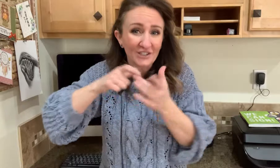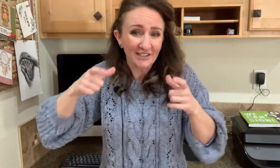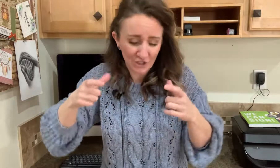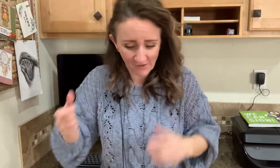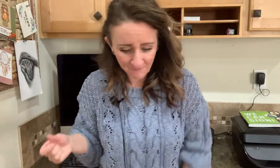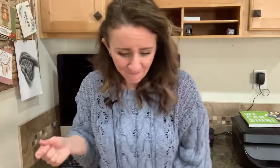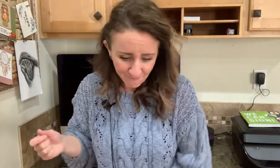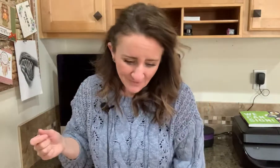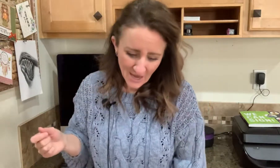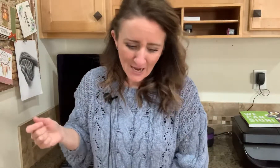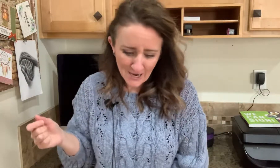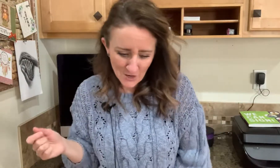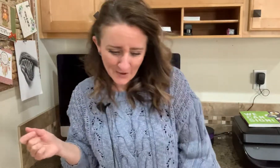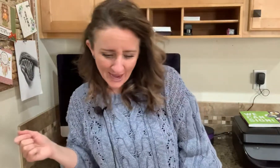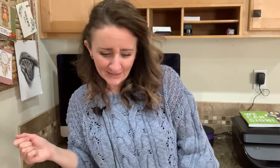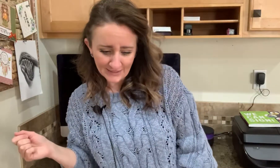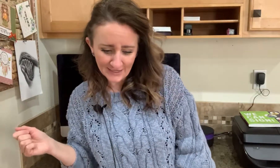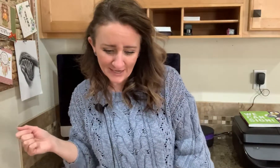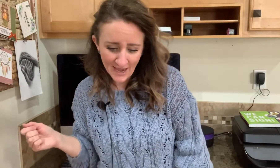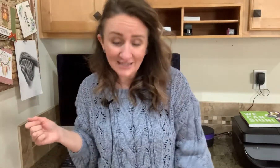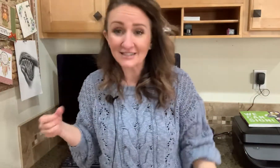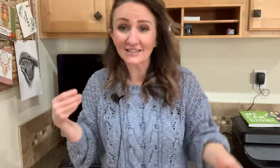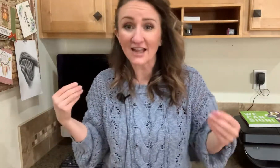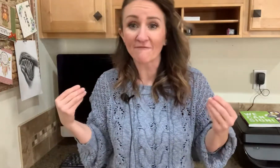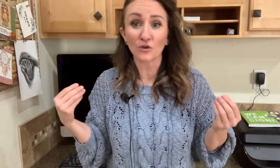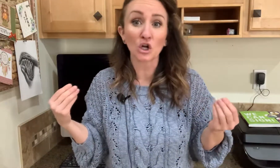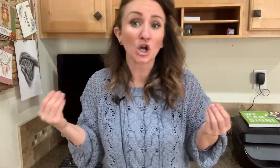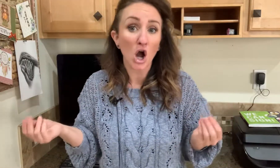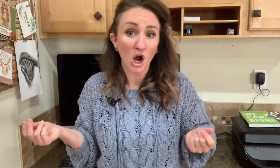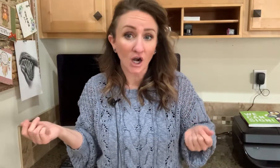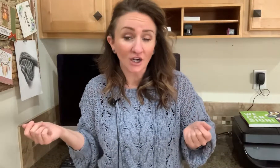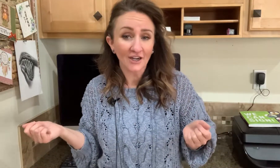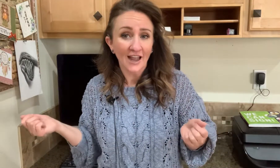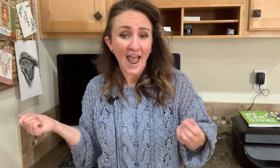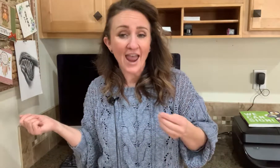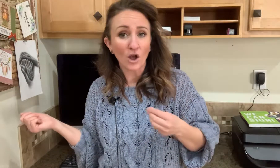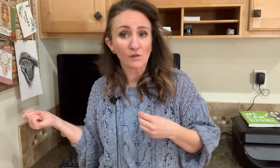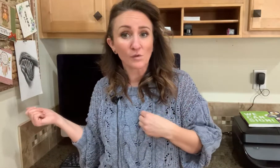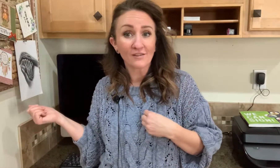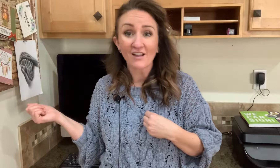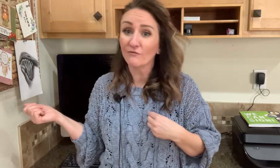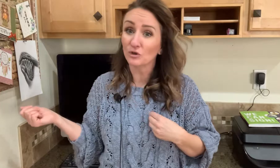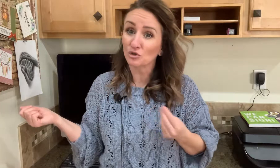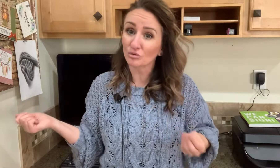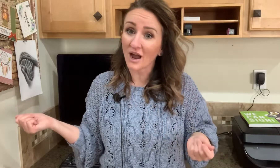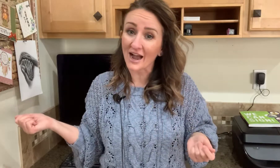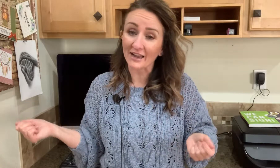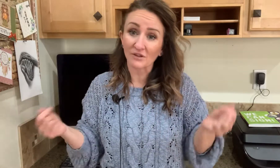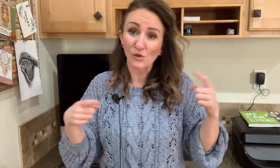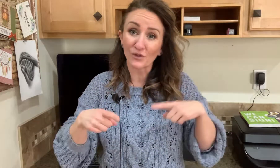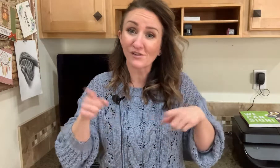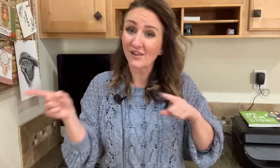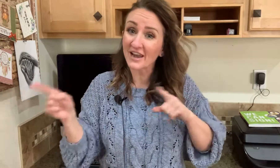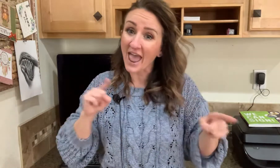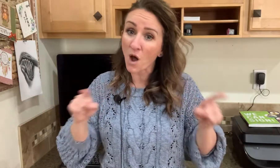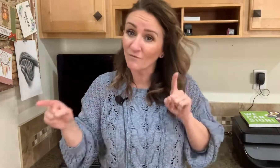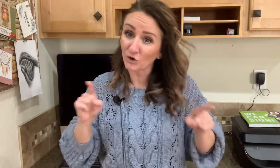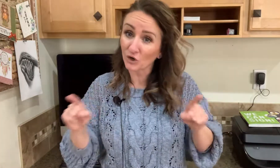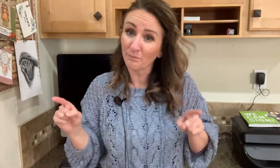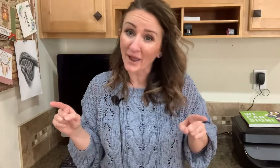dishes. Okay, let's see. Next is a sign for car and also the sign for drive. So this is a noun-verb